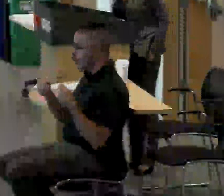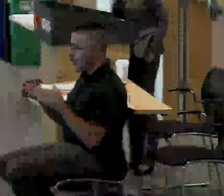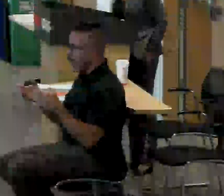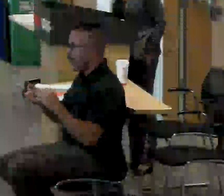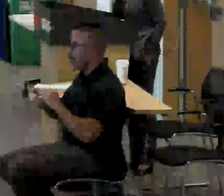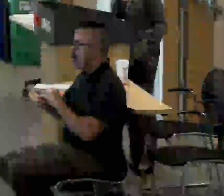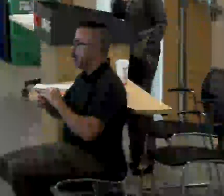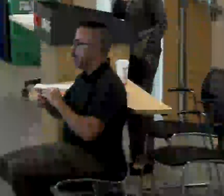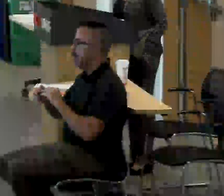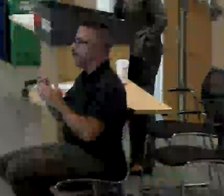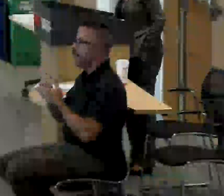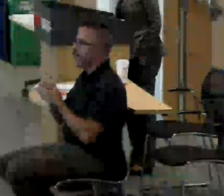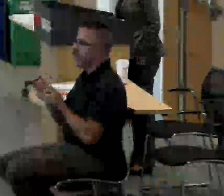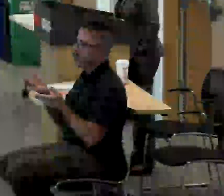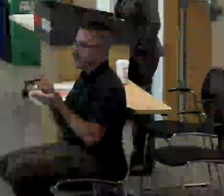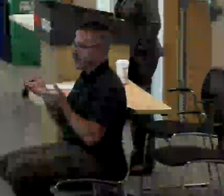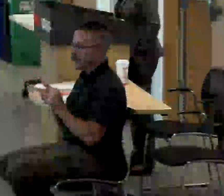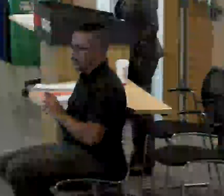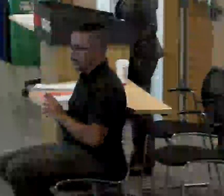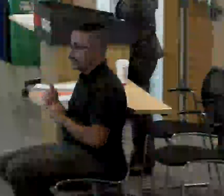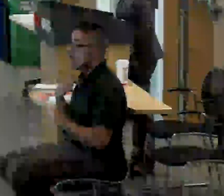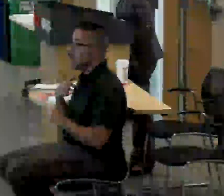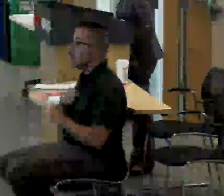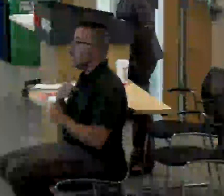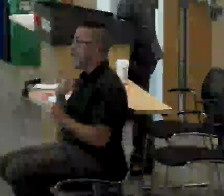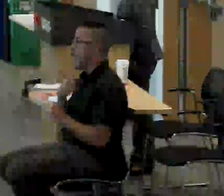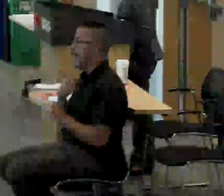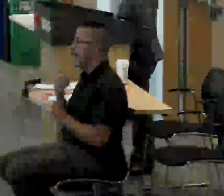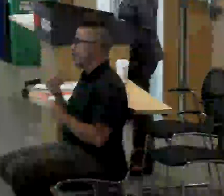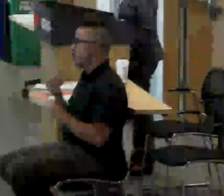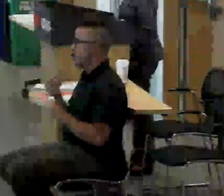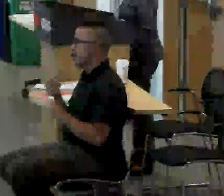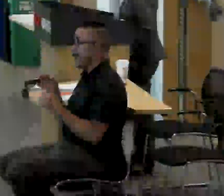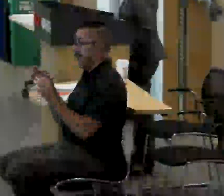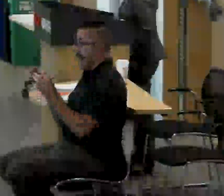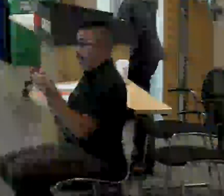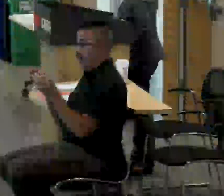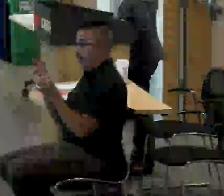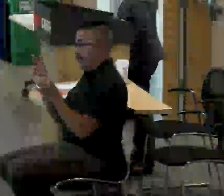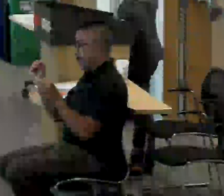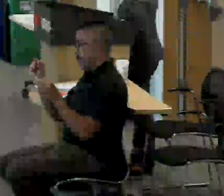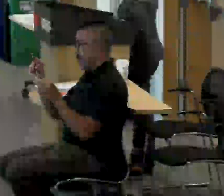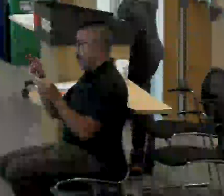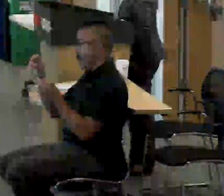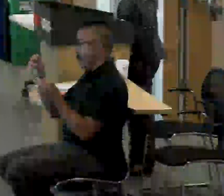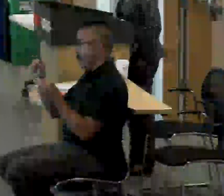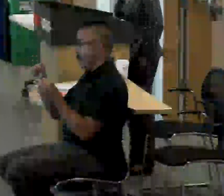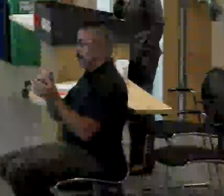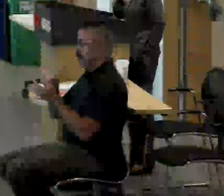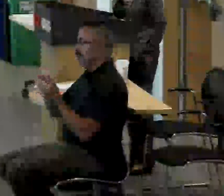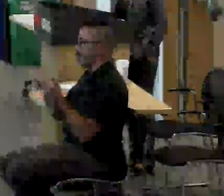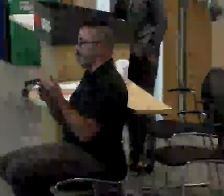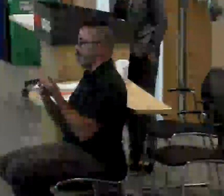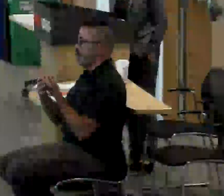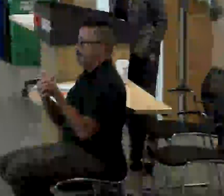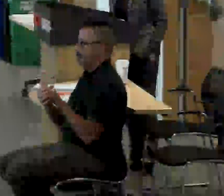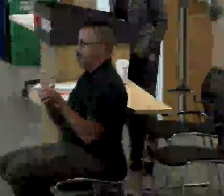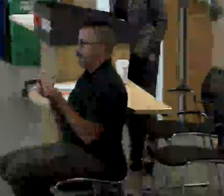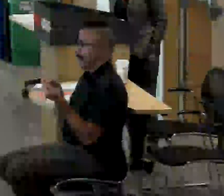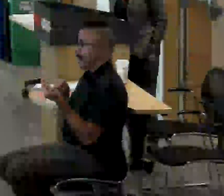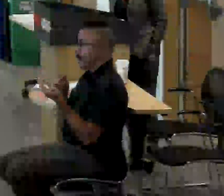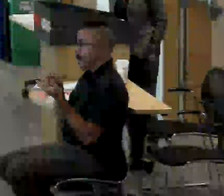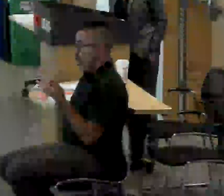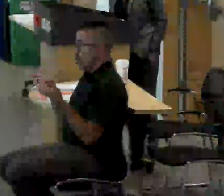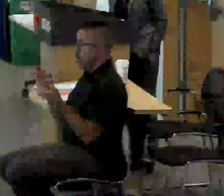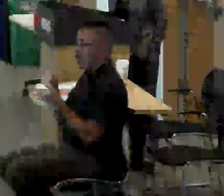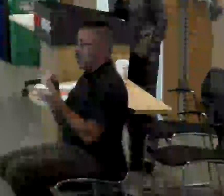We also have a cluster of values that have been designed the exact same way as our vision and our mission. And those values